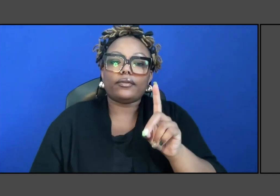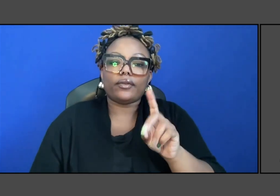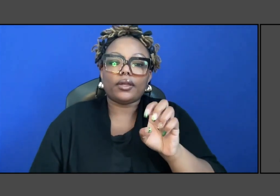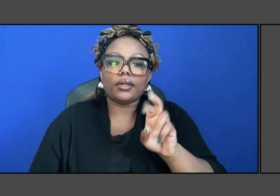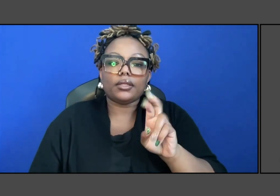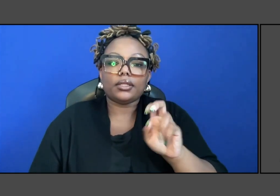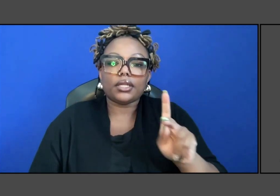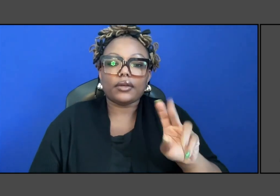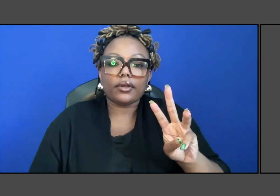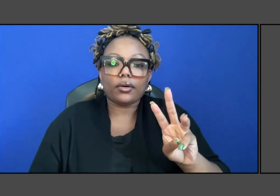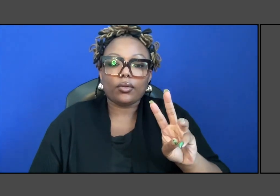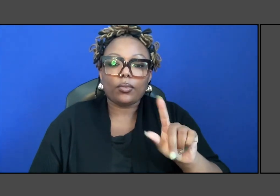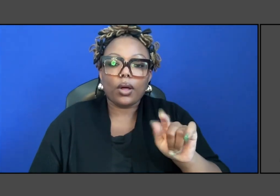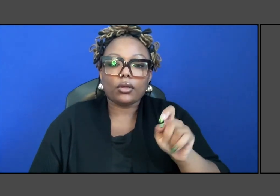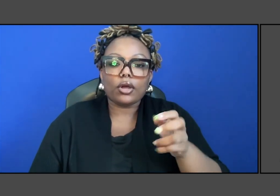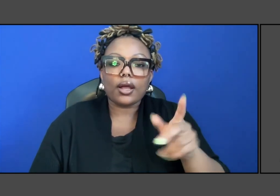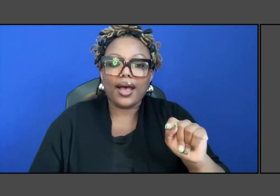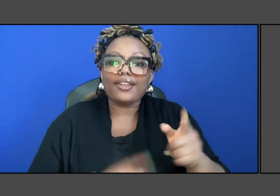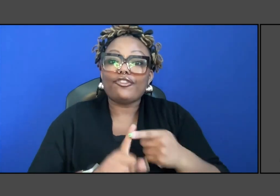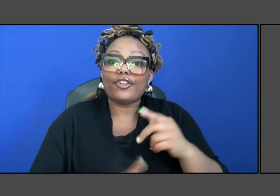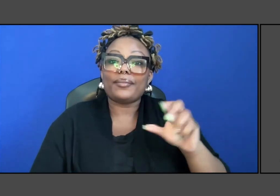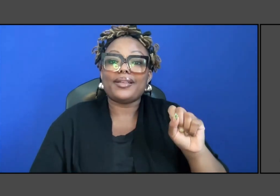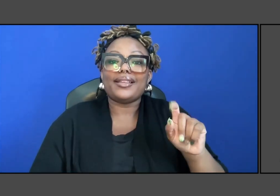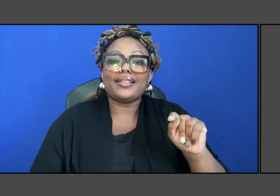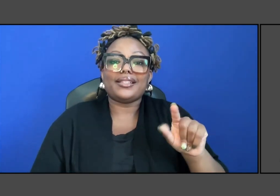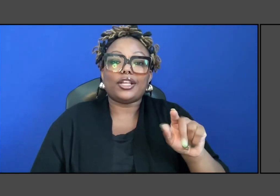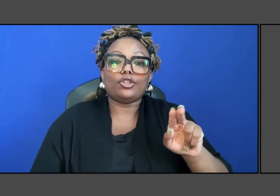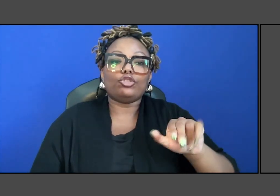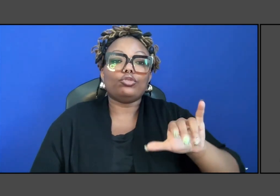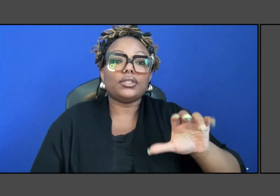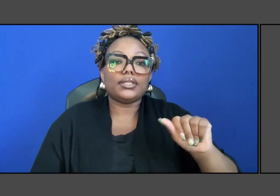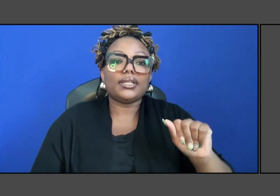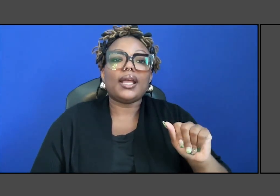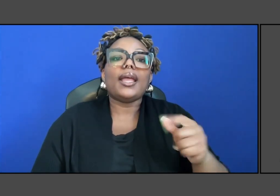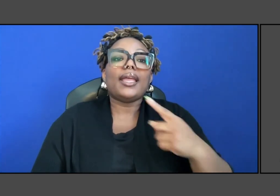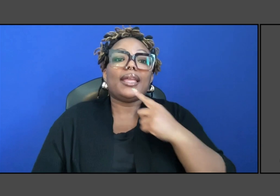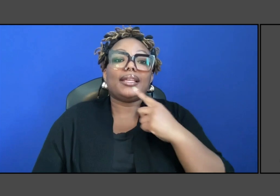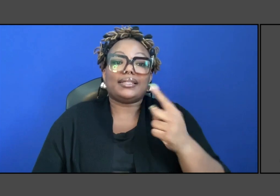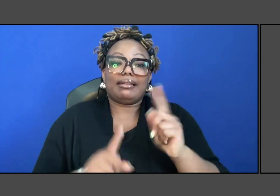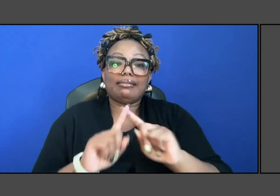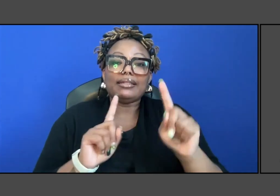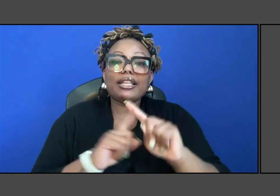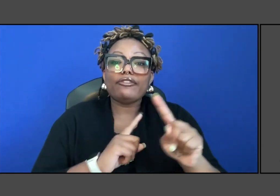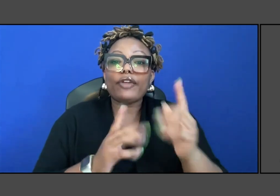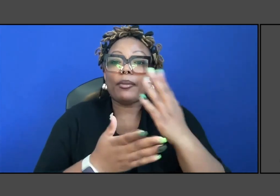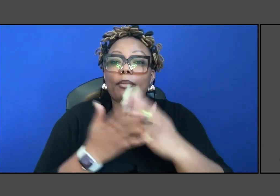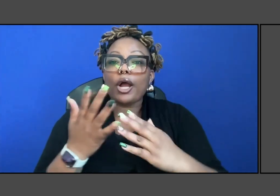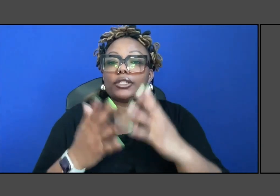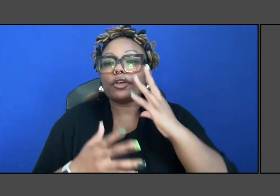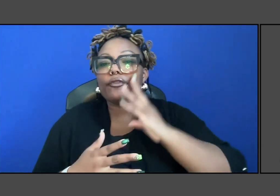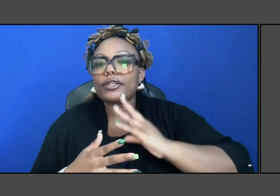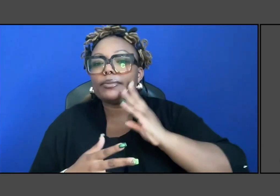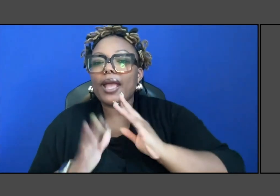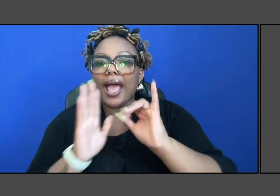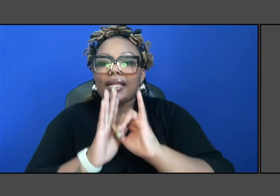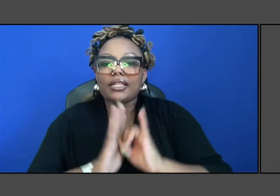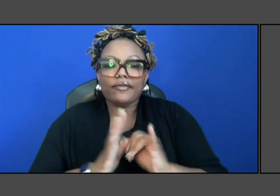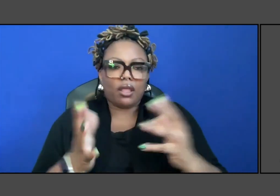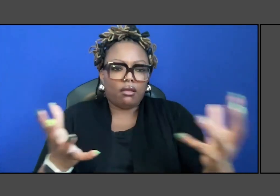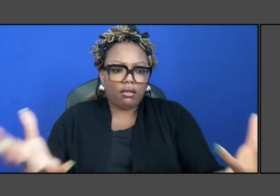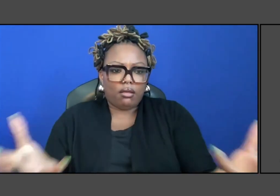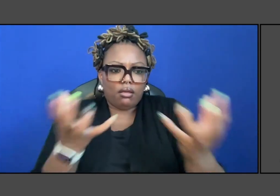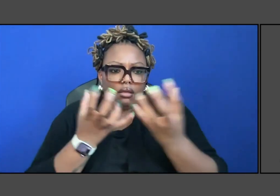and he's talking about bringing together many aspects of experience and identity. And he said, "I had no nation but